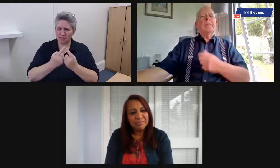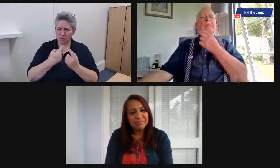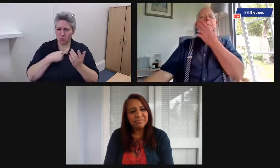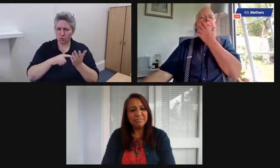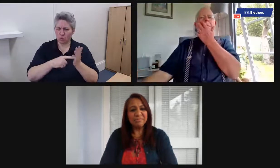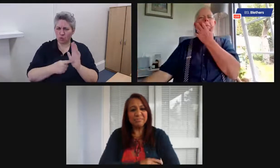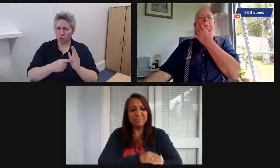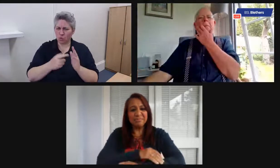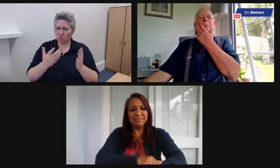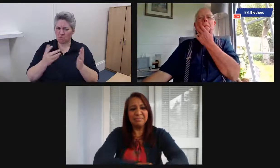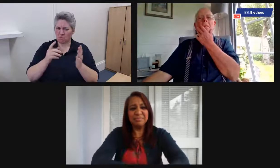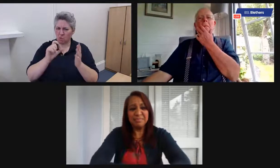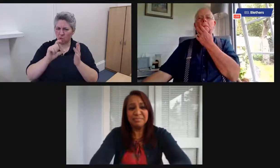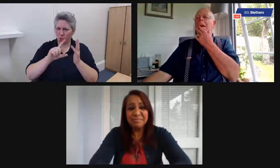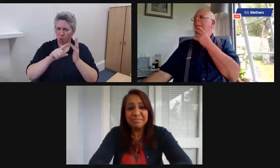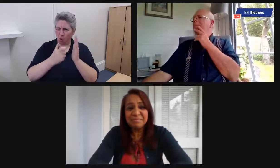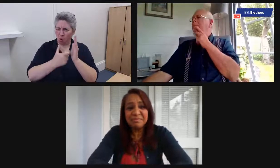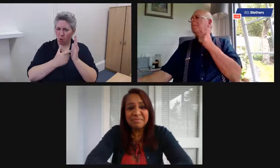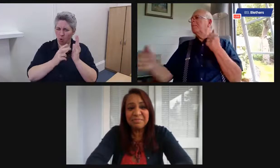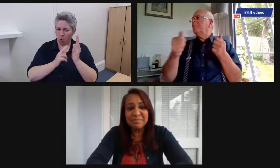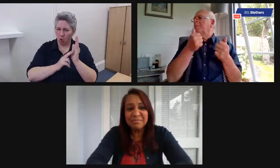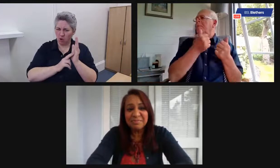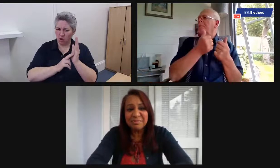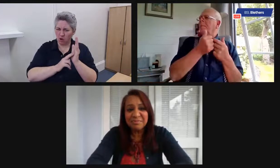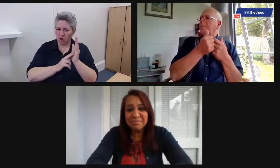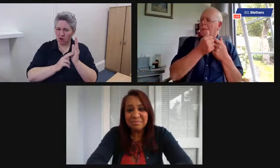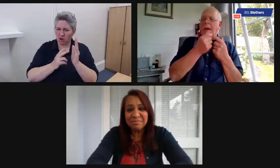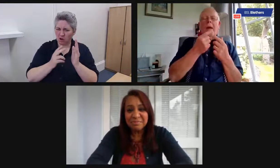Dave, I think you've got some things you want to show us.